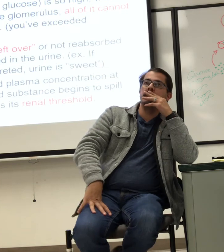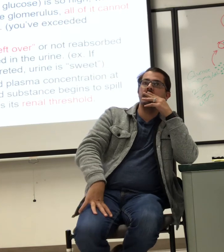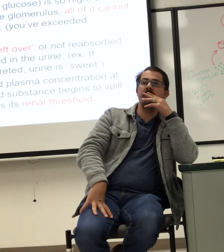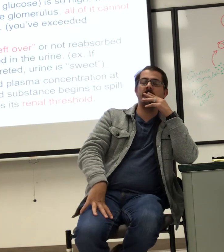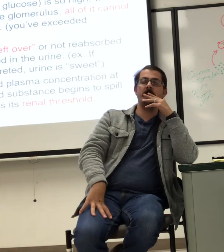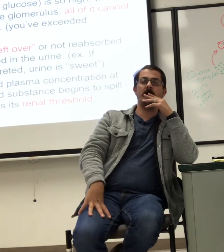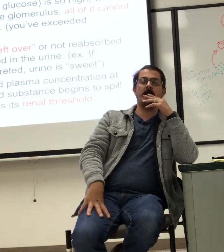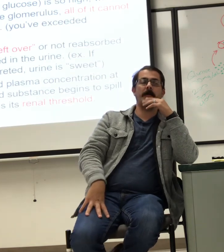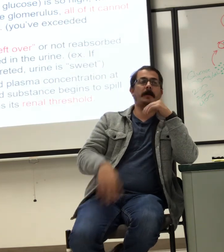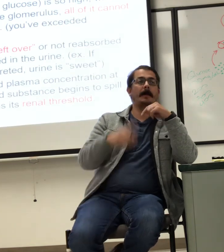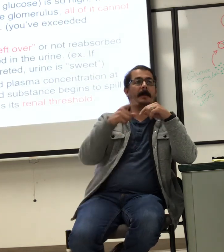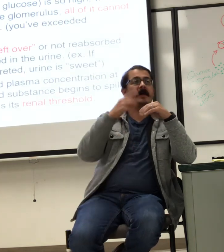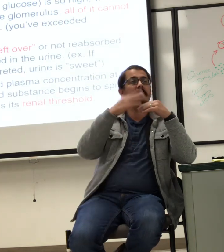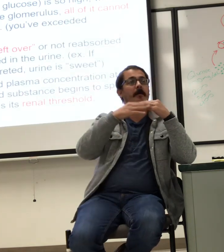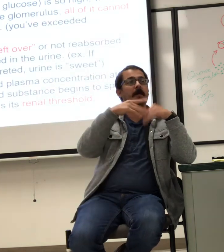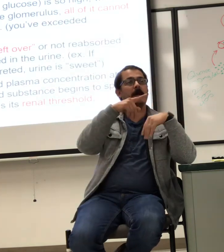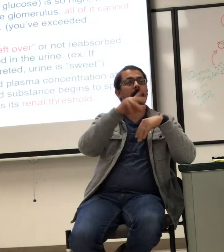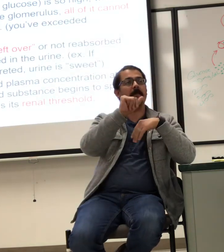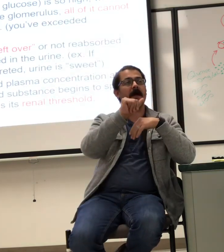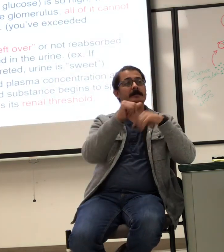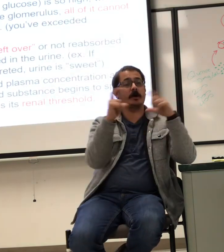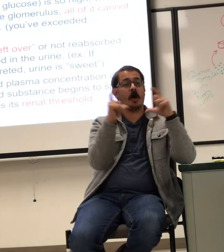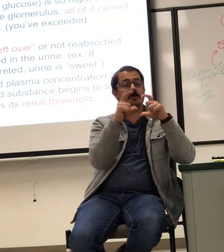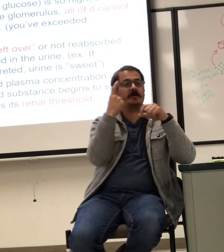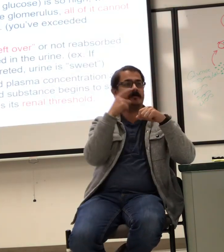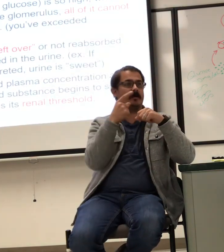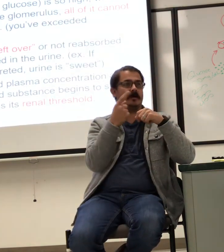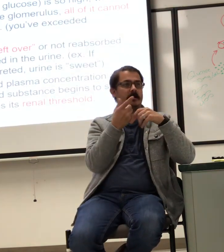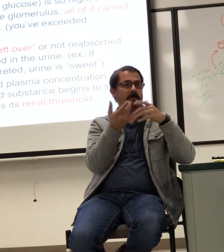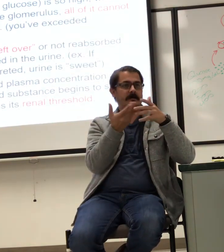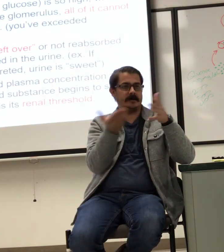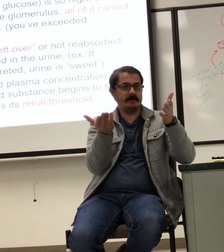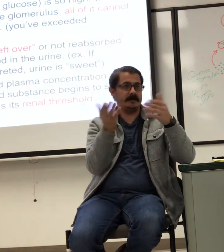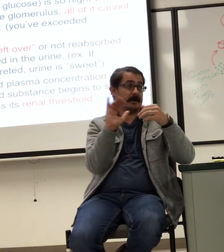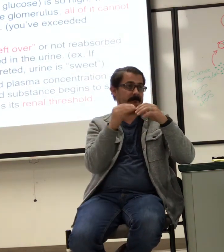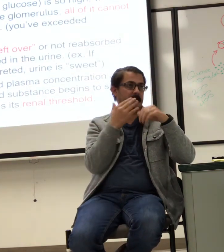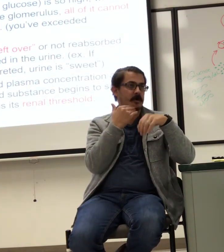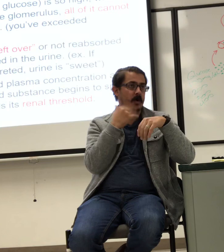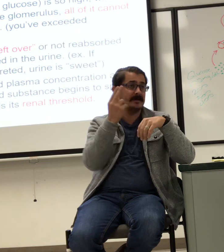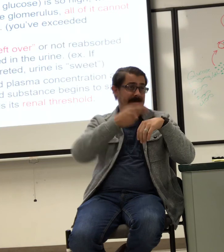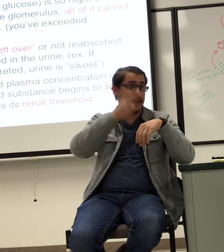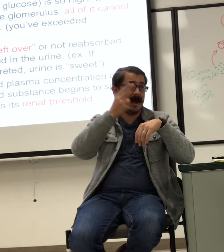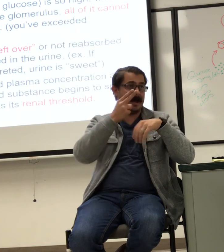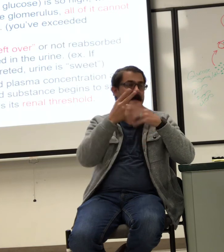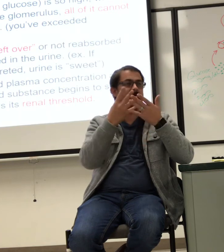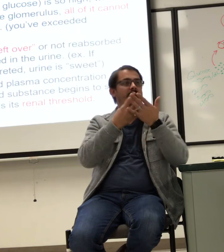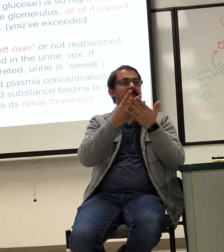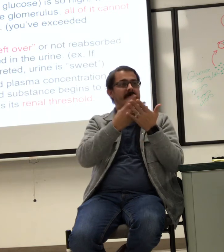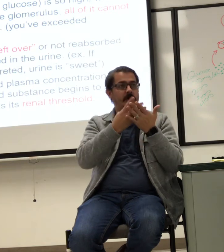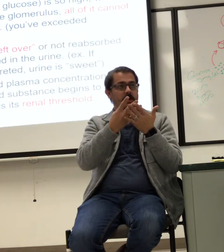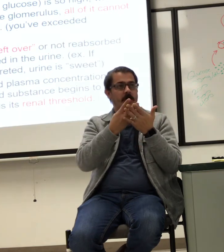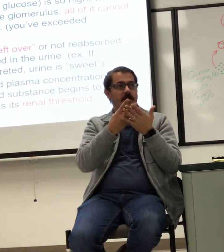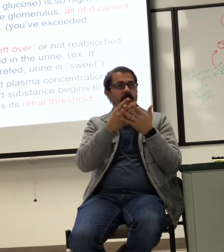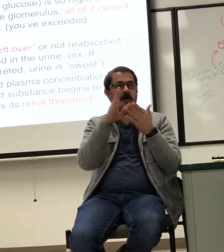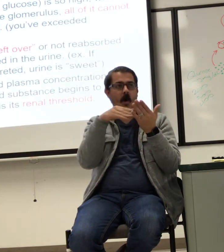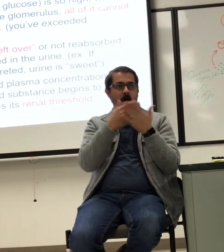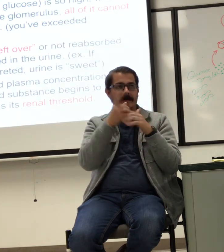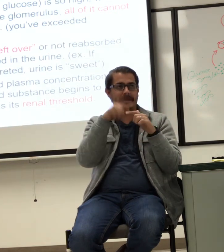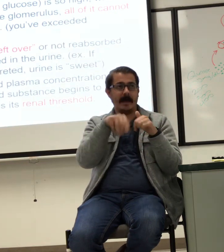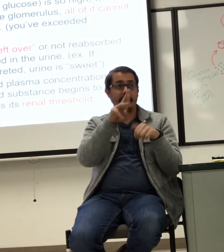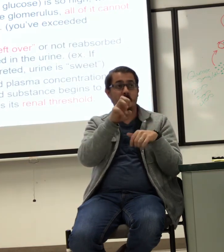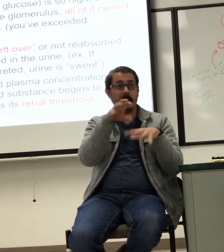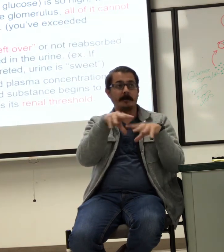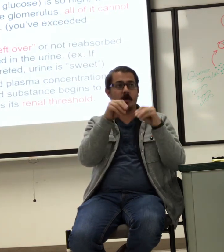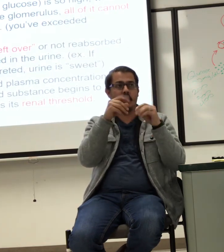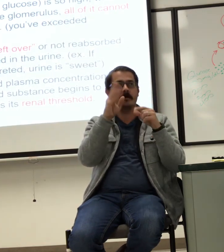So when the blood plasma concentration of a substance, for example glucose, is so high, when it's filtered by the glomerulus, all of it can't be reabsorbed. So you